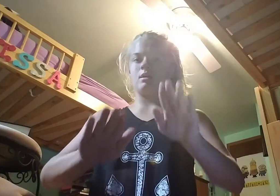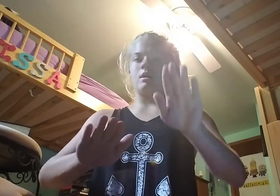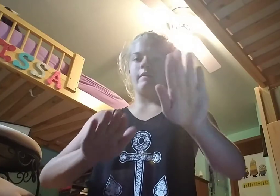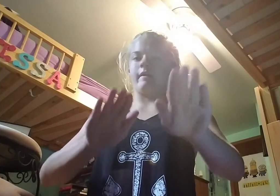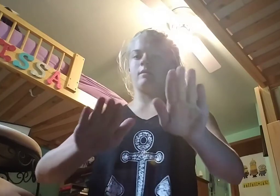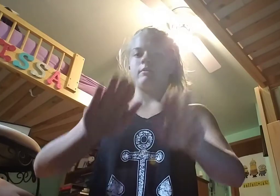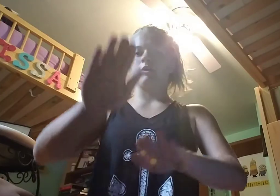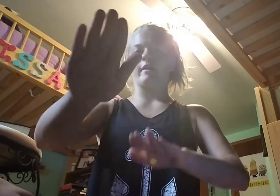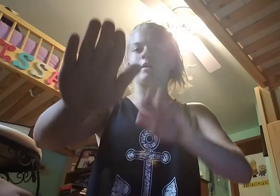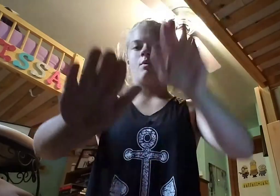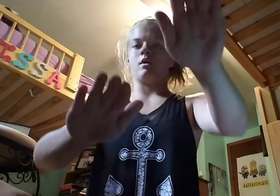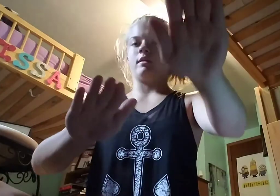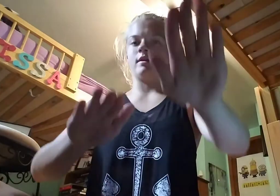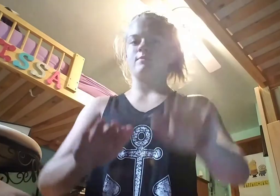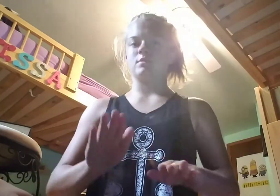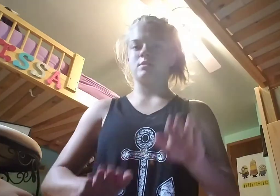and like you're walking, like footsteps.